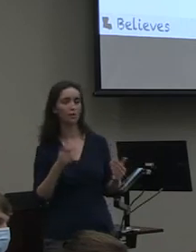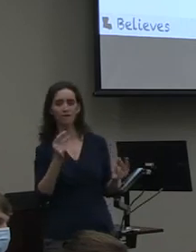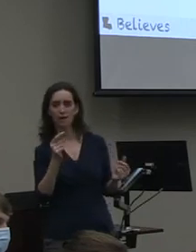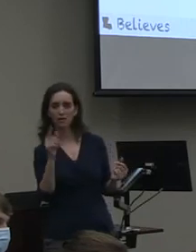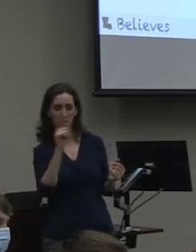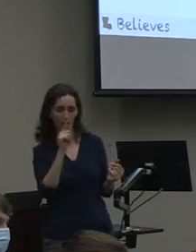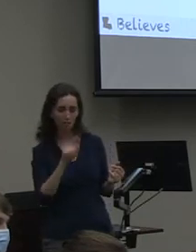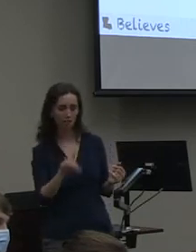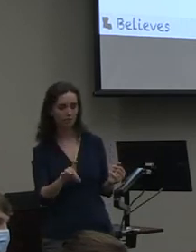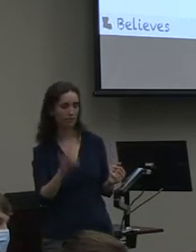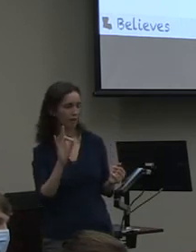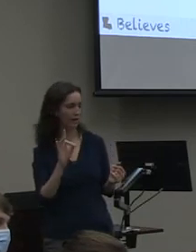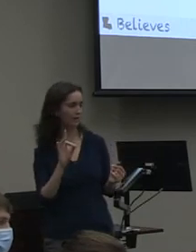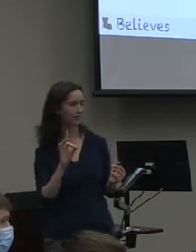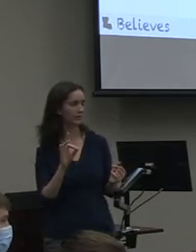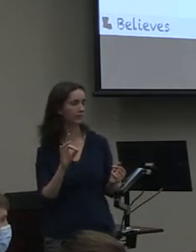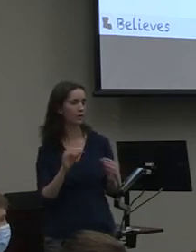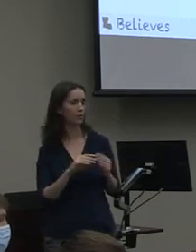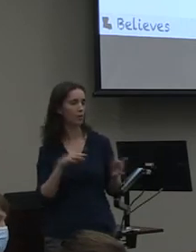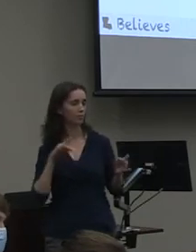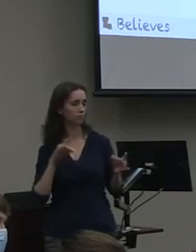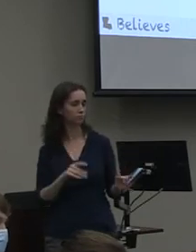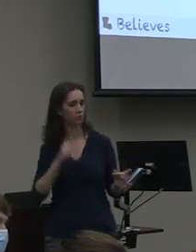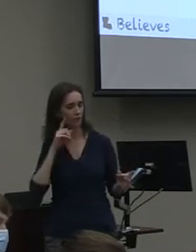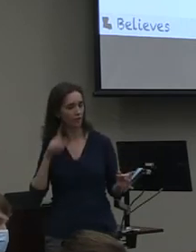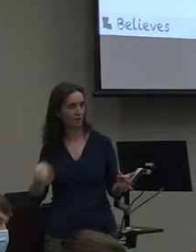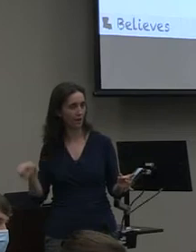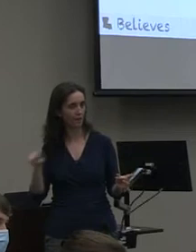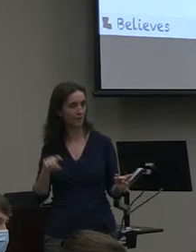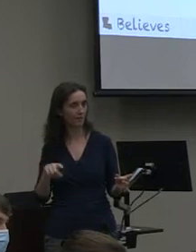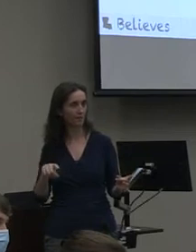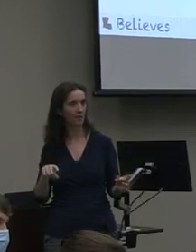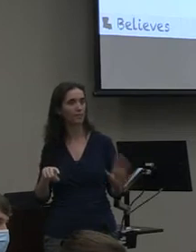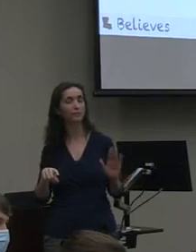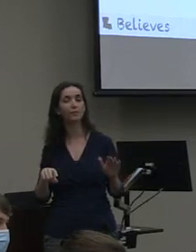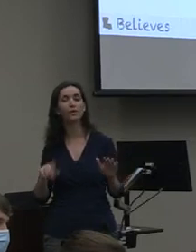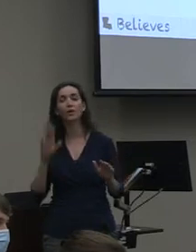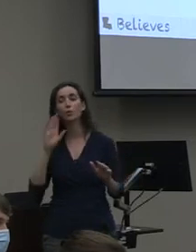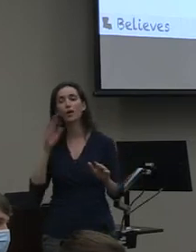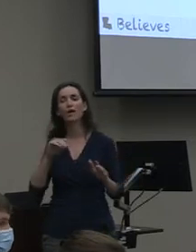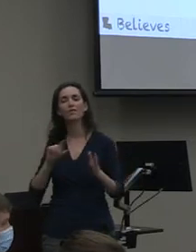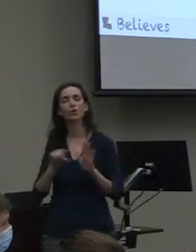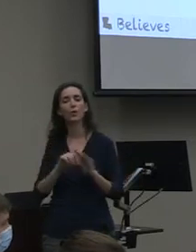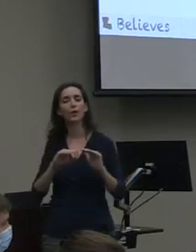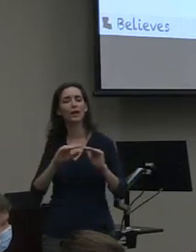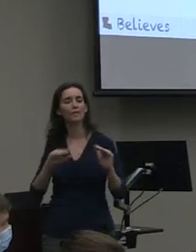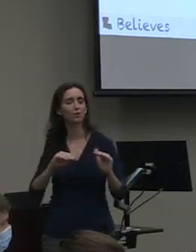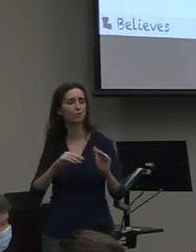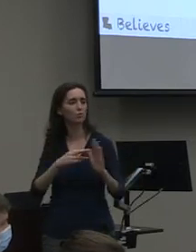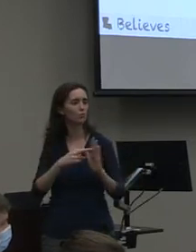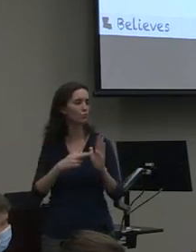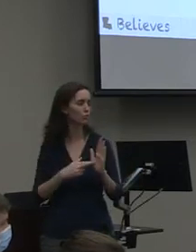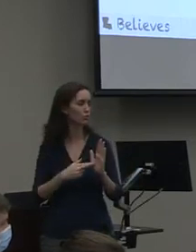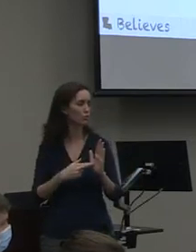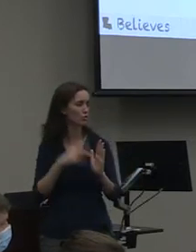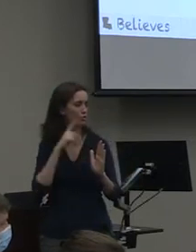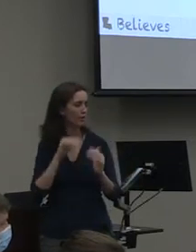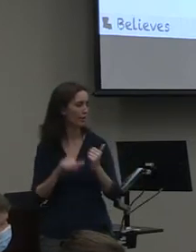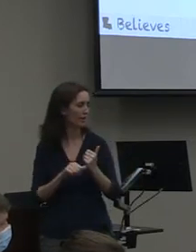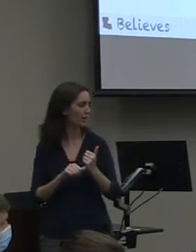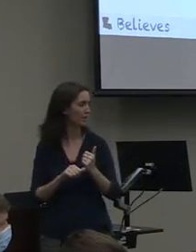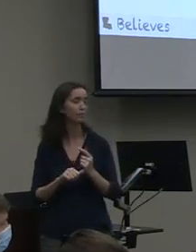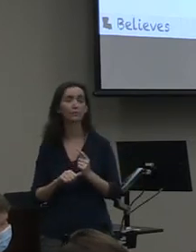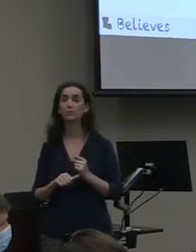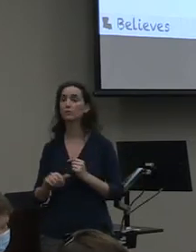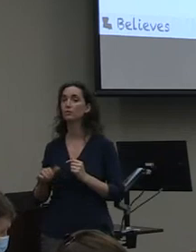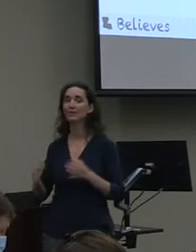quickly navigate that so it's more efficient for them. Is there going to be any grade level stipulations, you know, on that assistance? So that